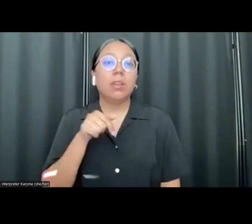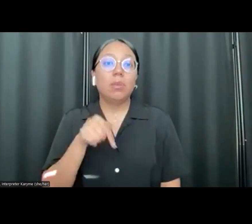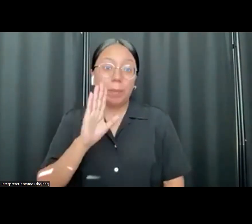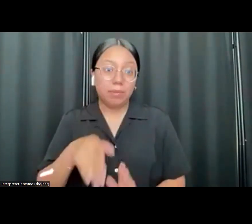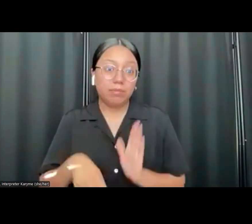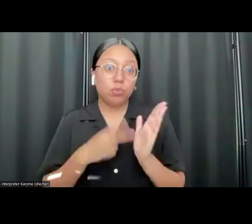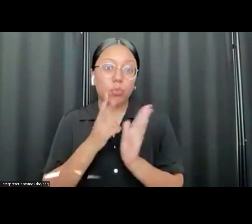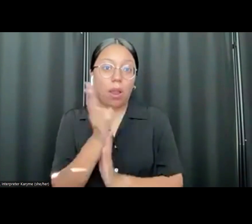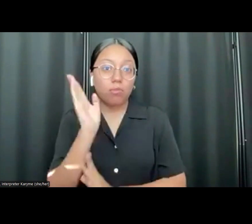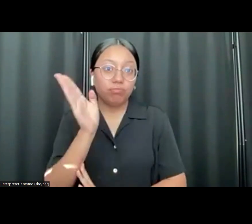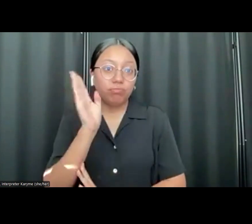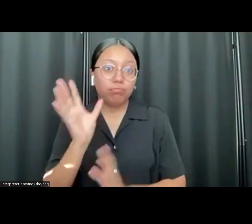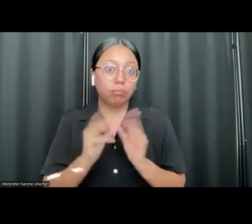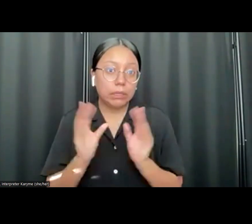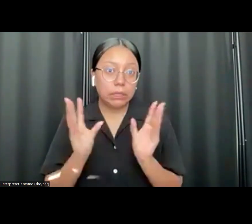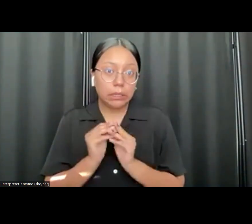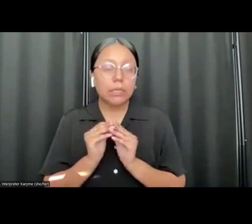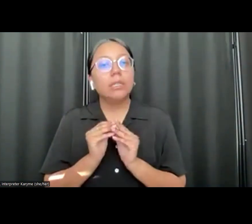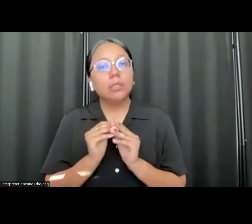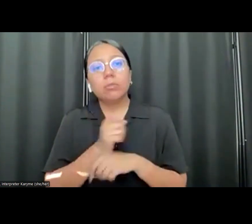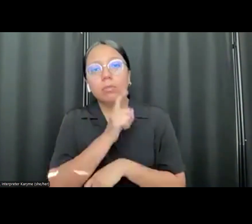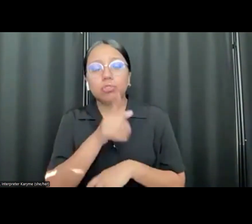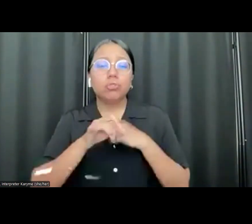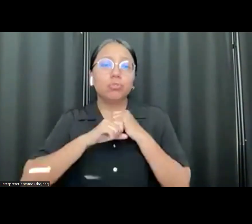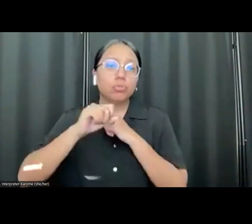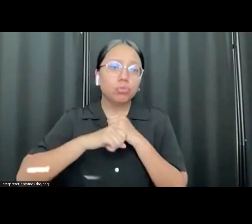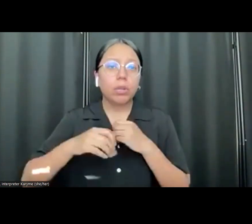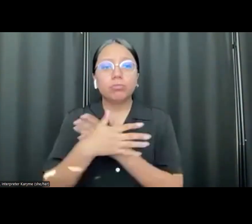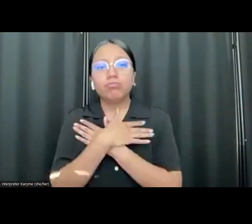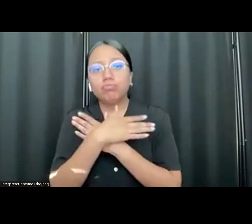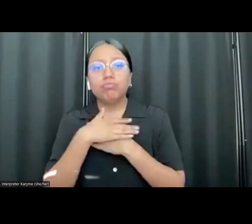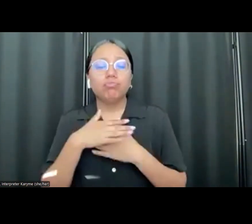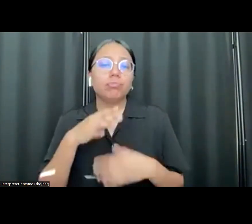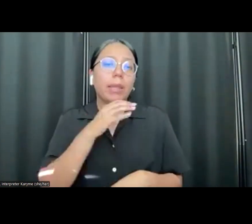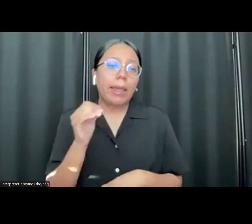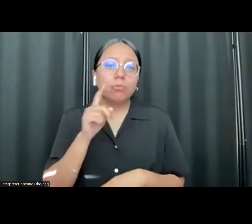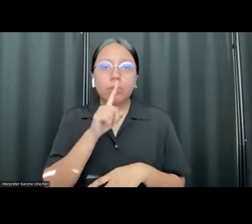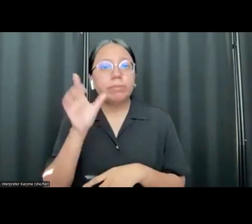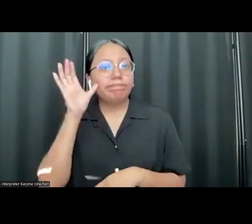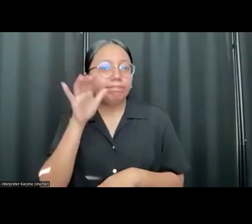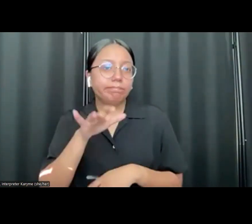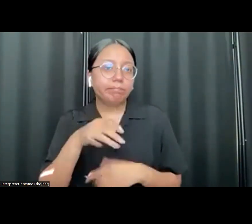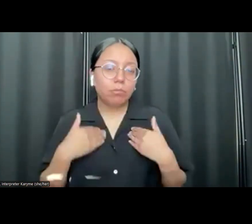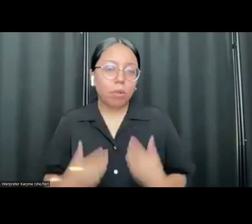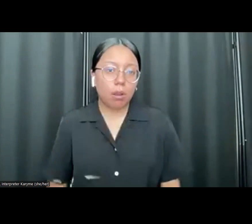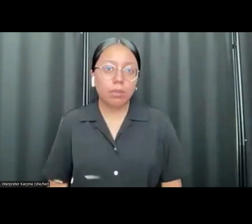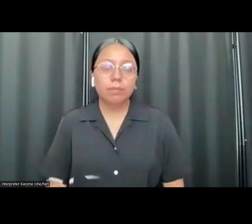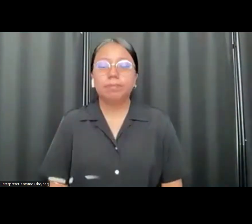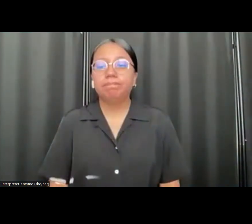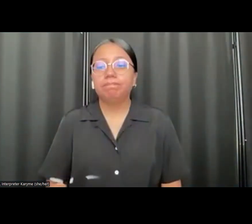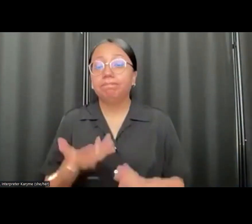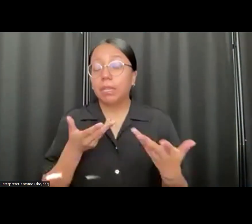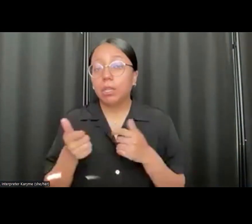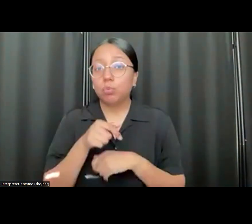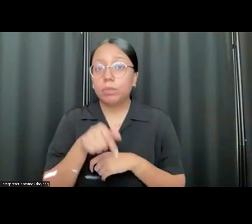move, or otherwise listen to your body's needs in order to engage fully. The other way that we ask that you engage with this lecture and each